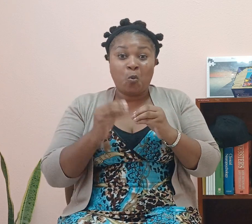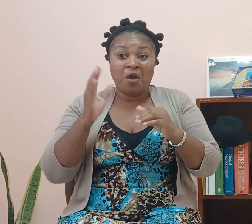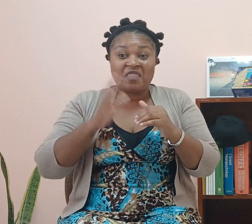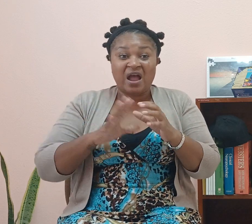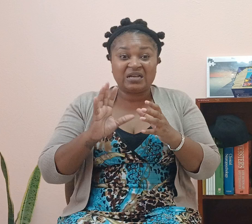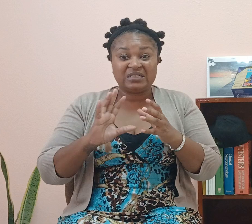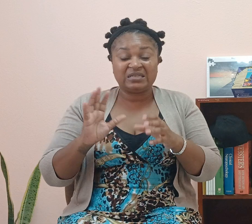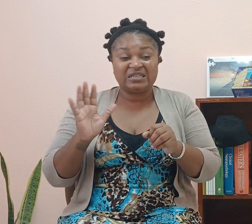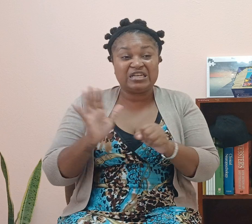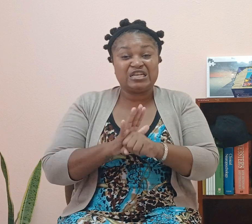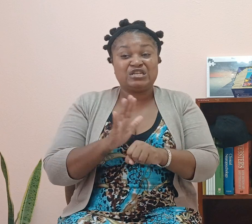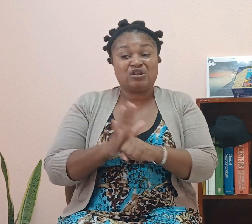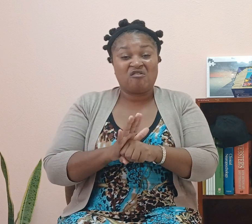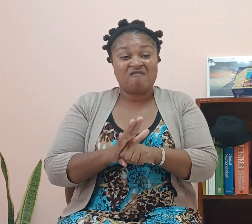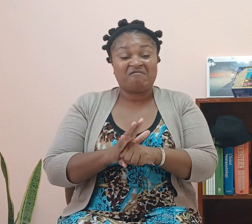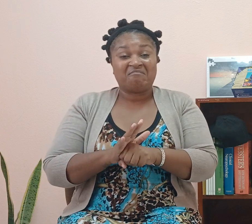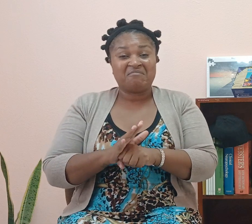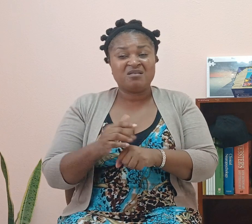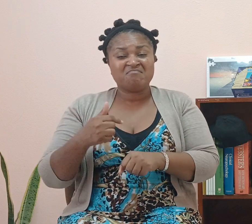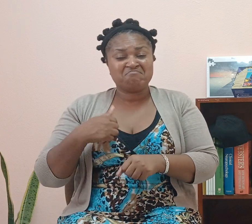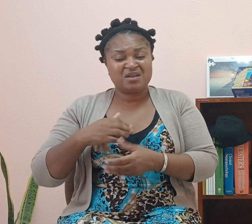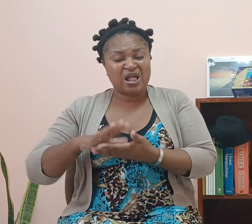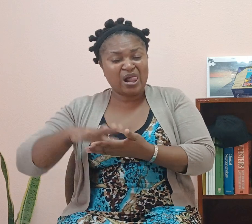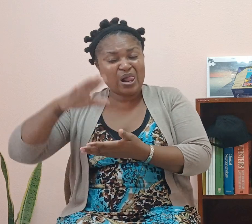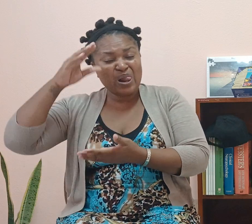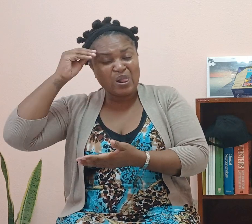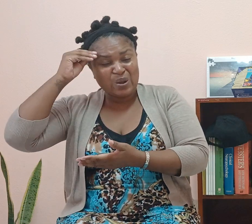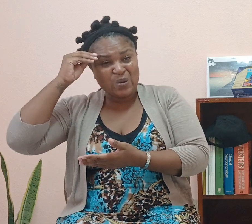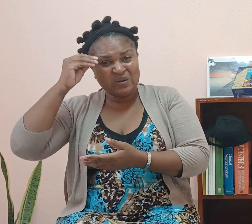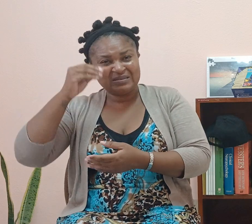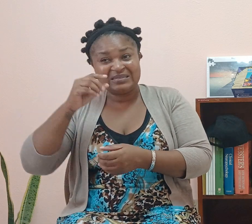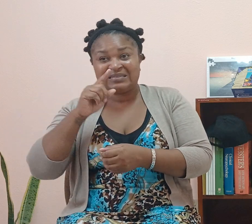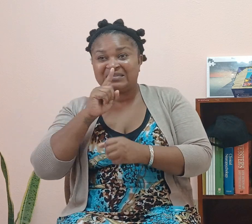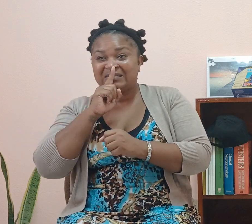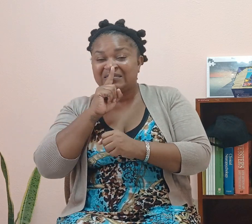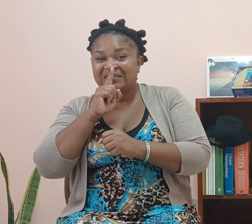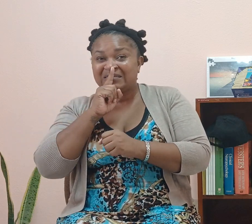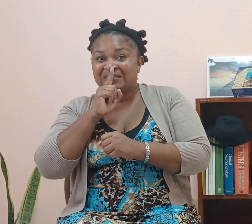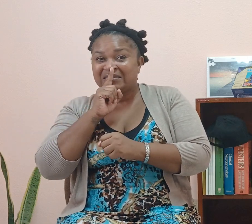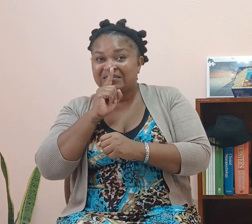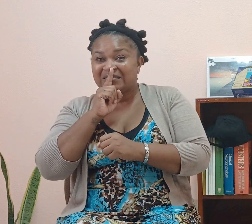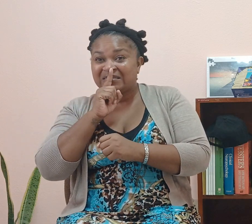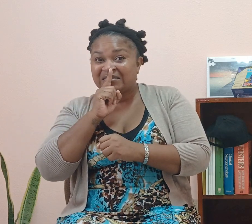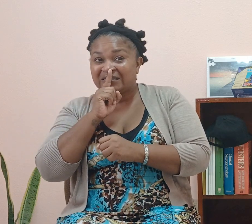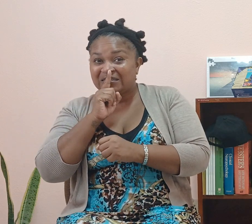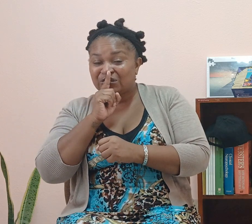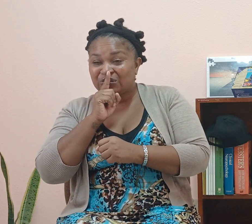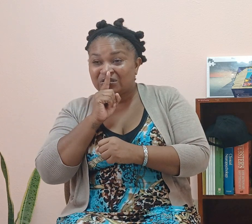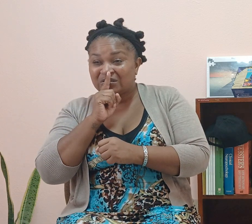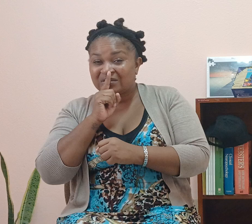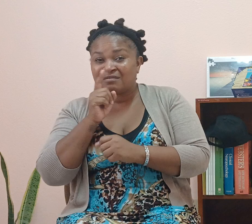I have learned the secret to being content in any and every circumstance.